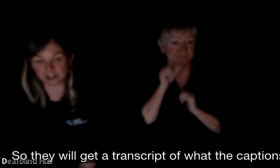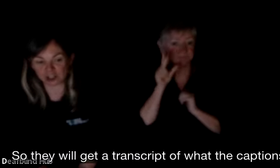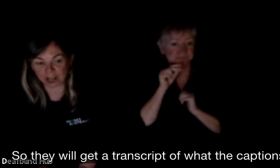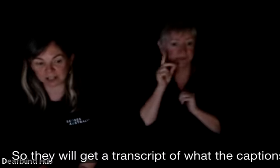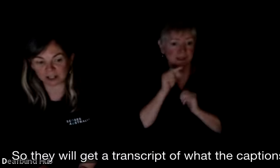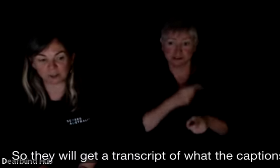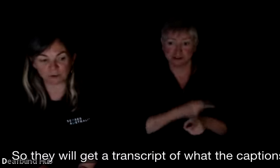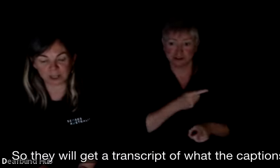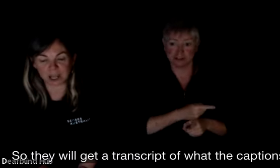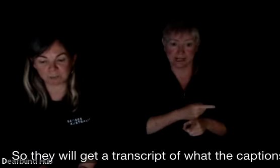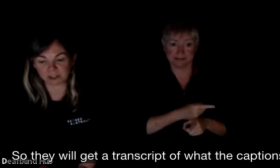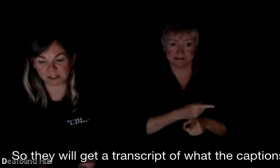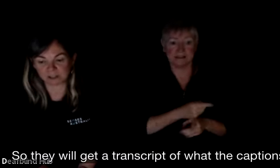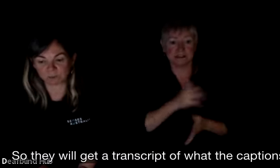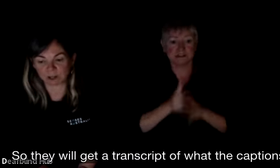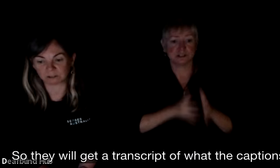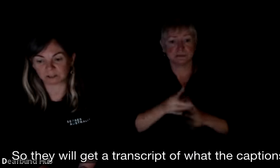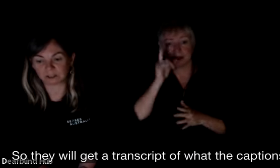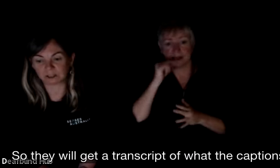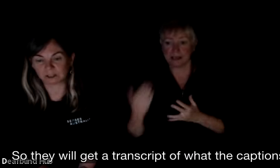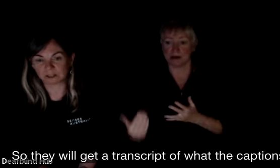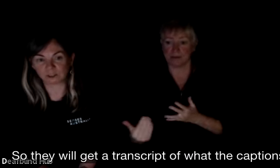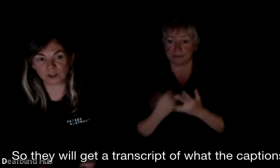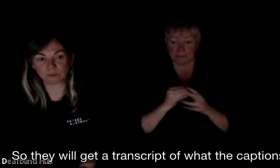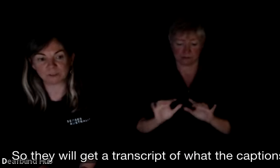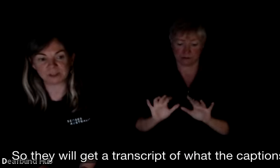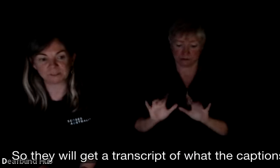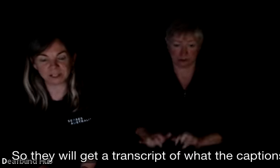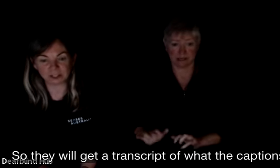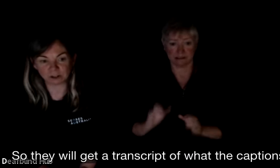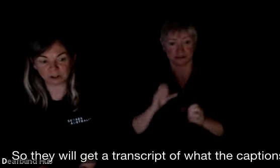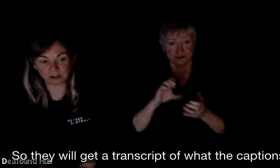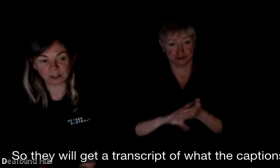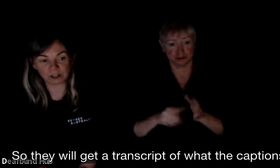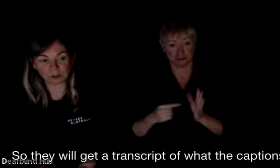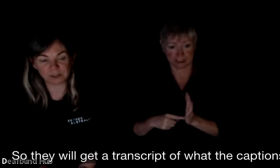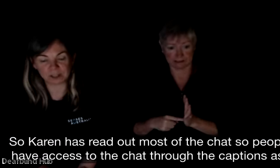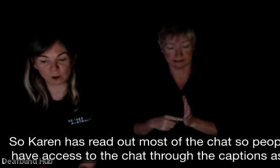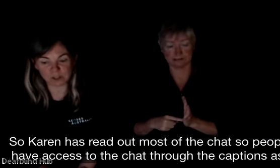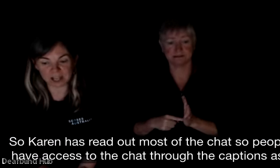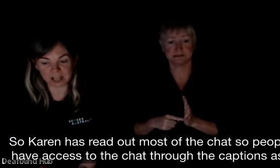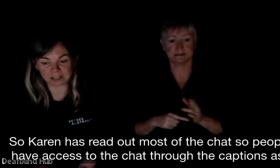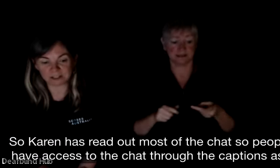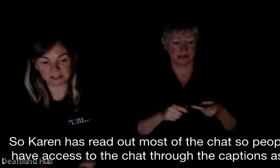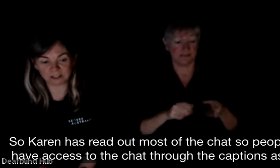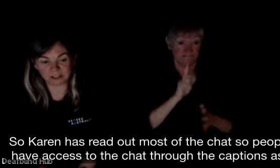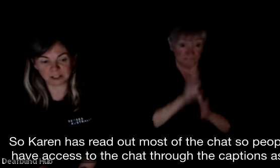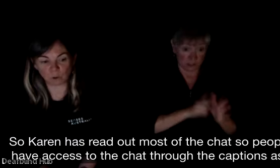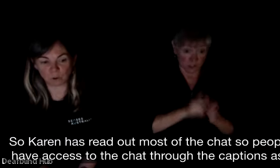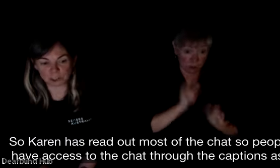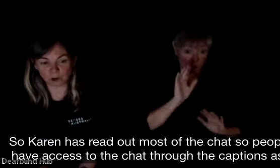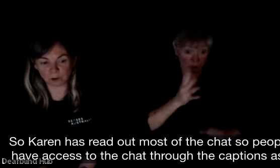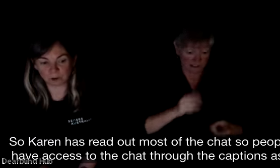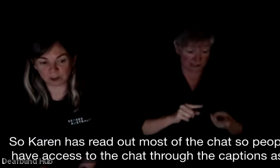access to the chat through the captions as well. So there will be the video with the Auslan,